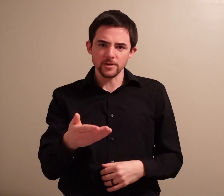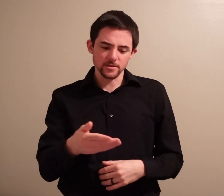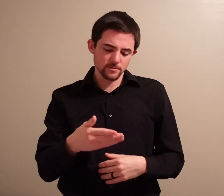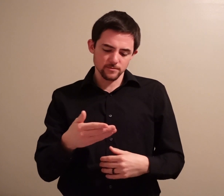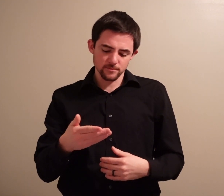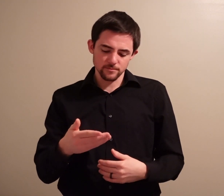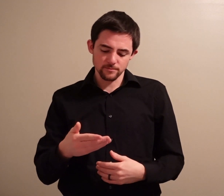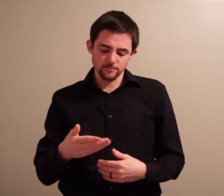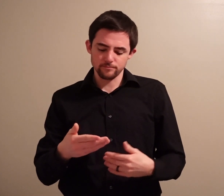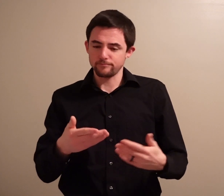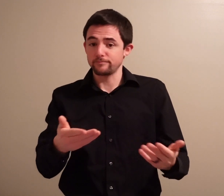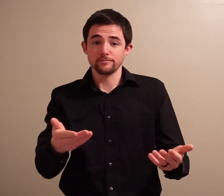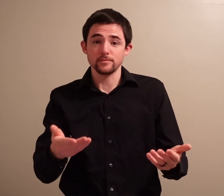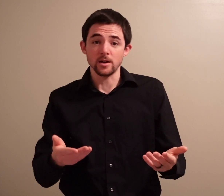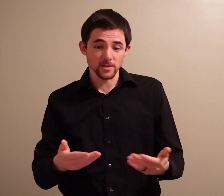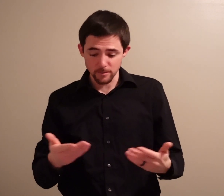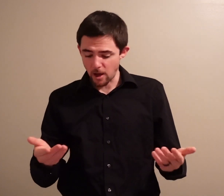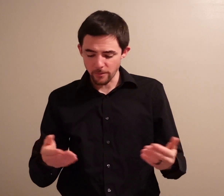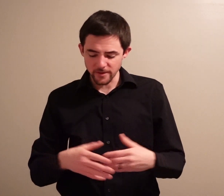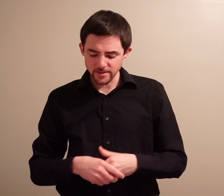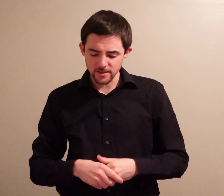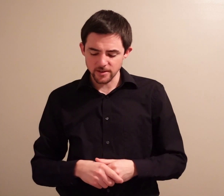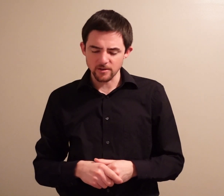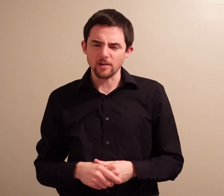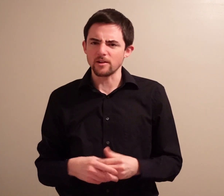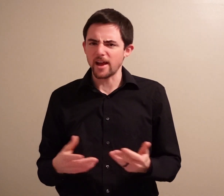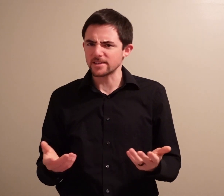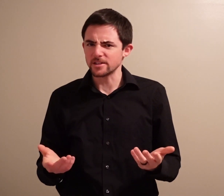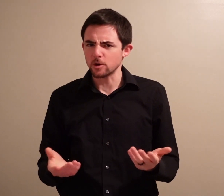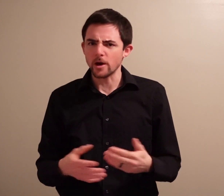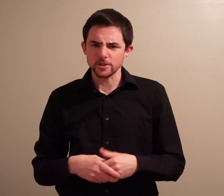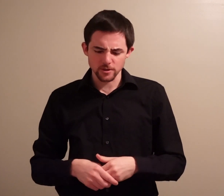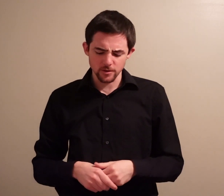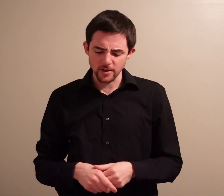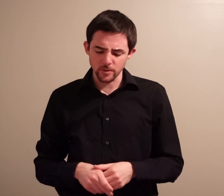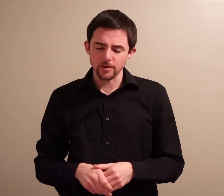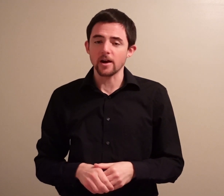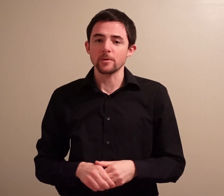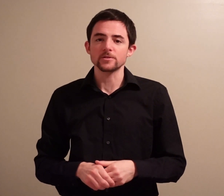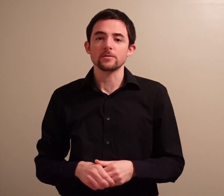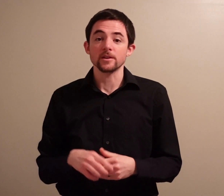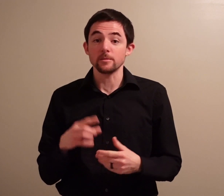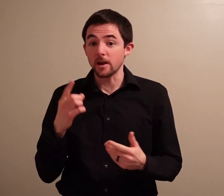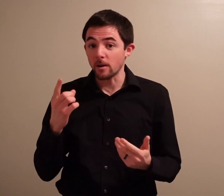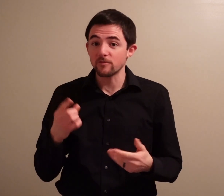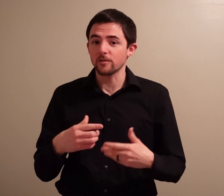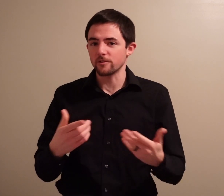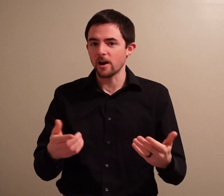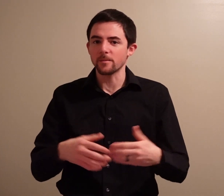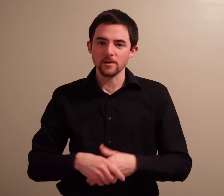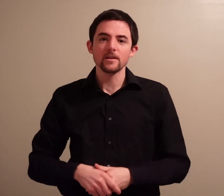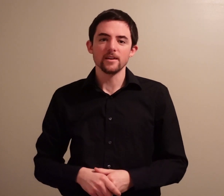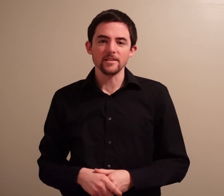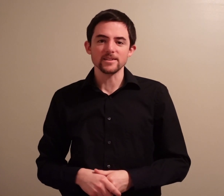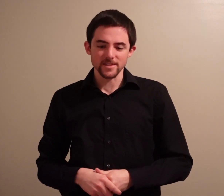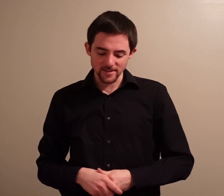as some help in this. You're not really asking a question, so that's why your eyebrows don't need to be up for the grammar in this